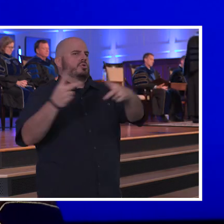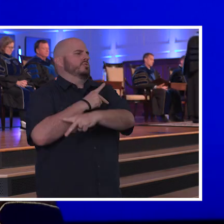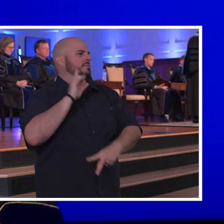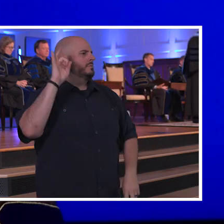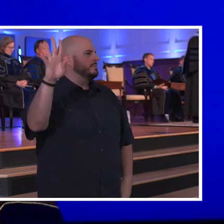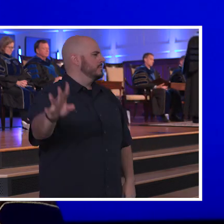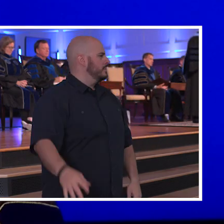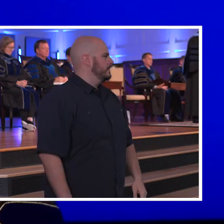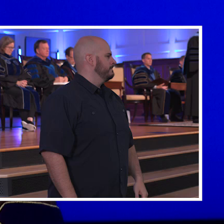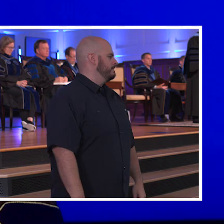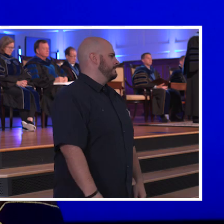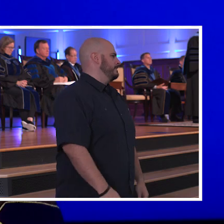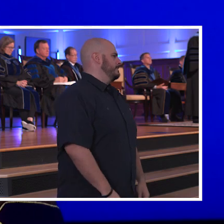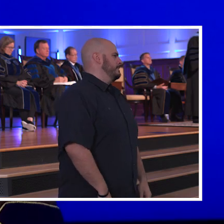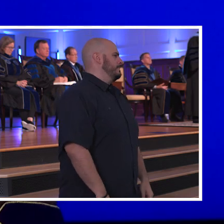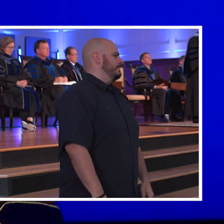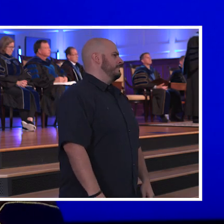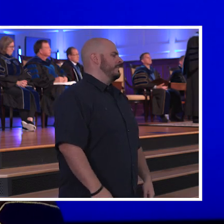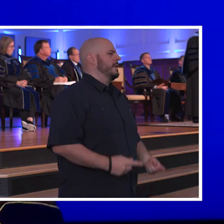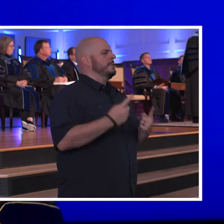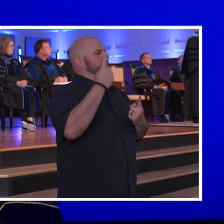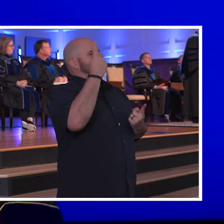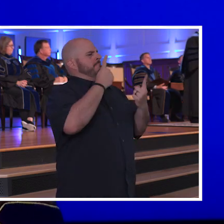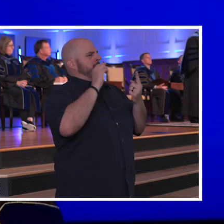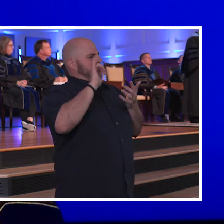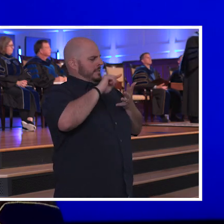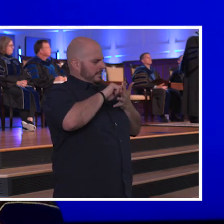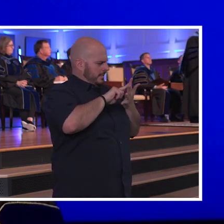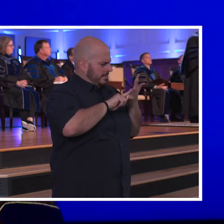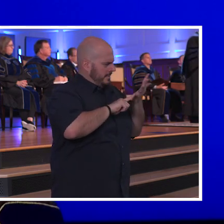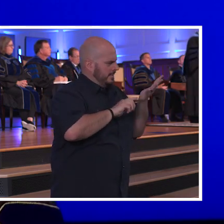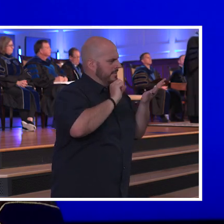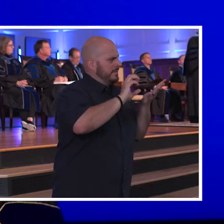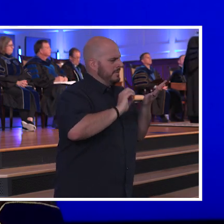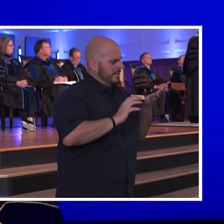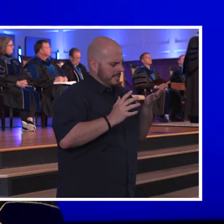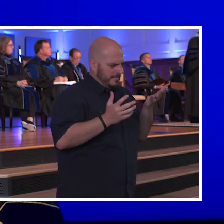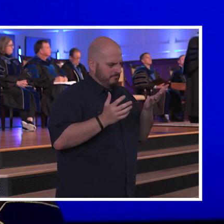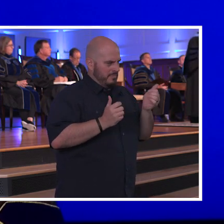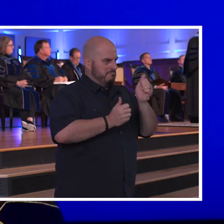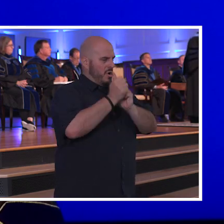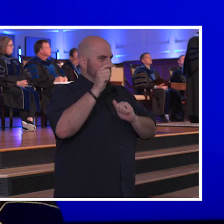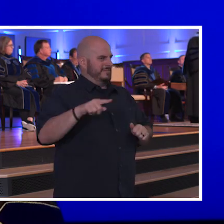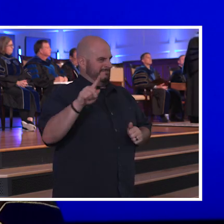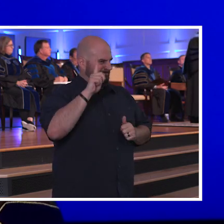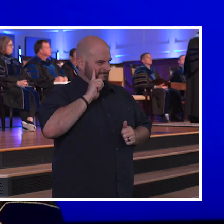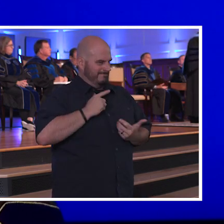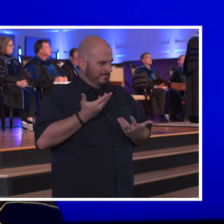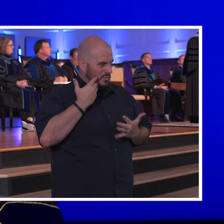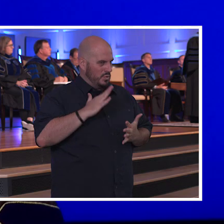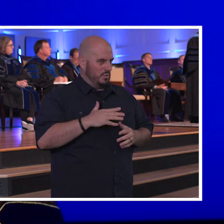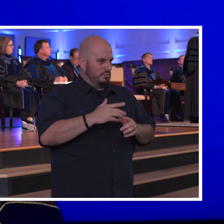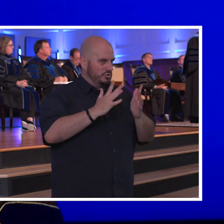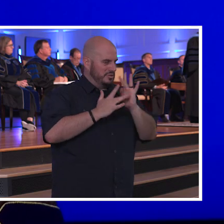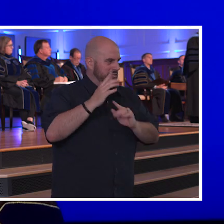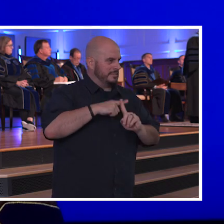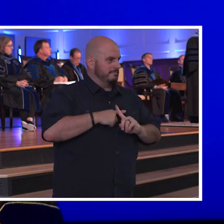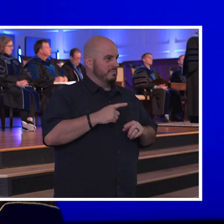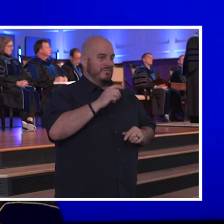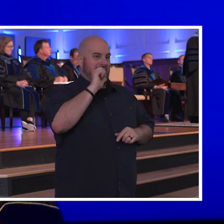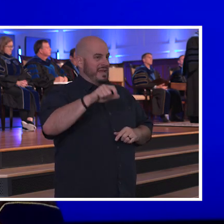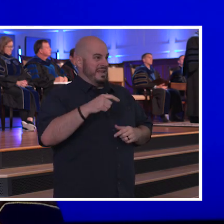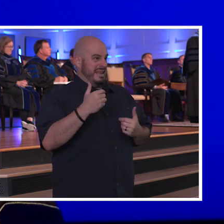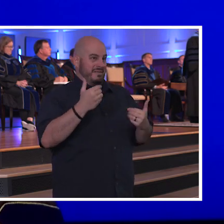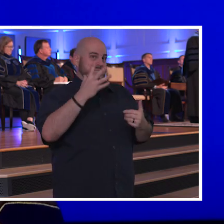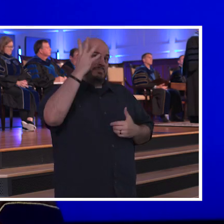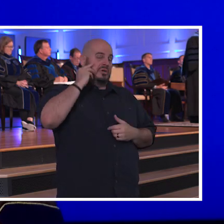worse. Considering these sobering facts that most do not know Jesus, have never had the gospel signed to them, I just have